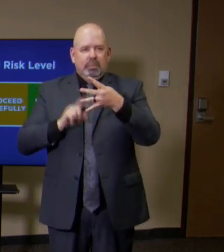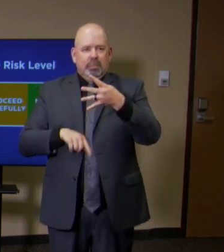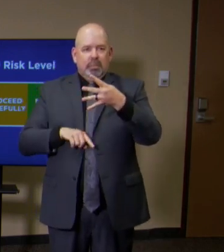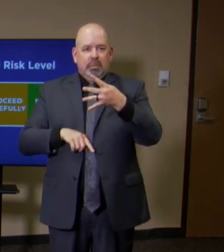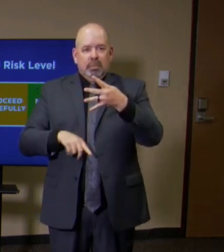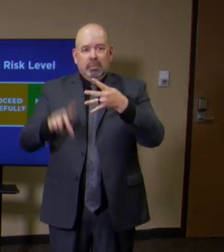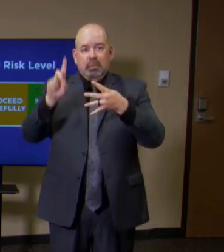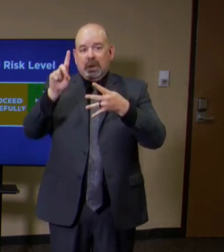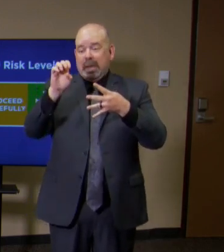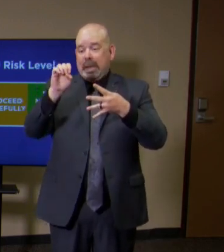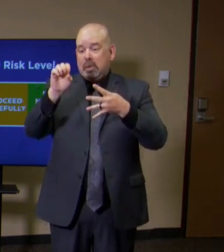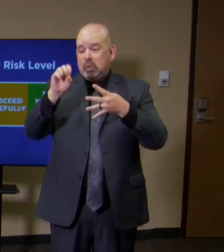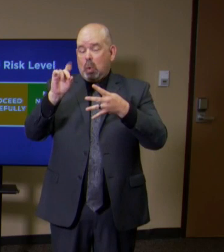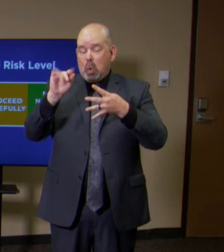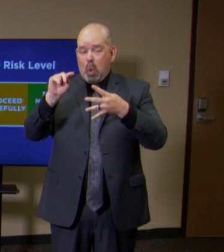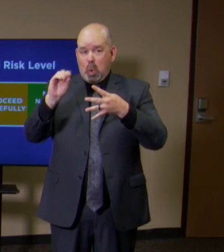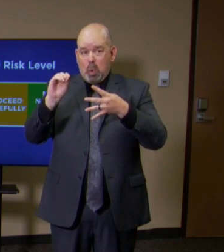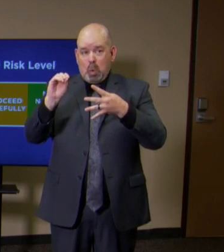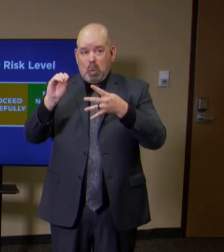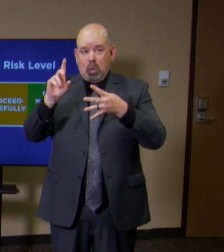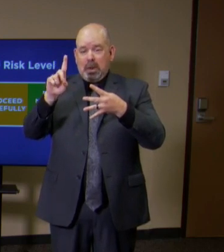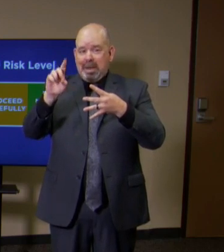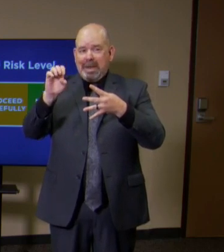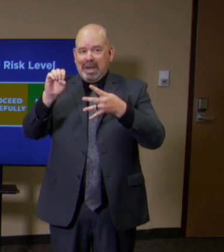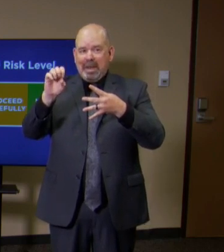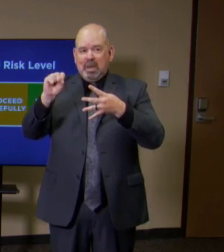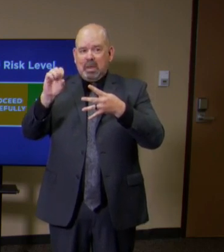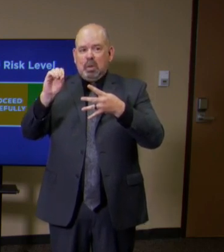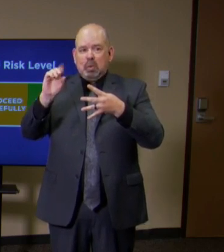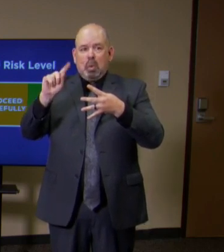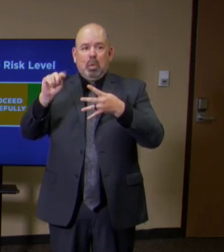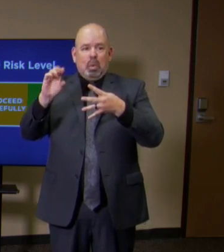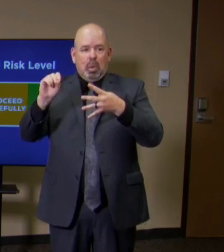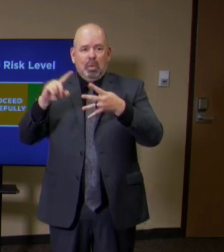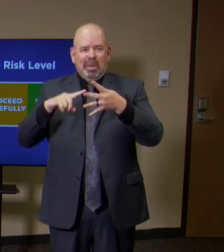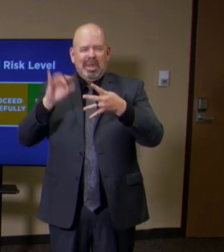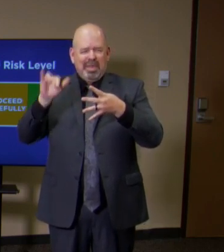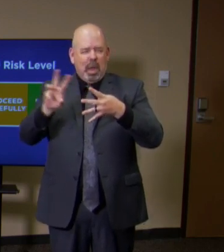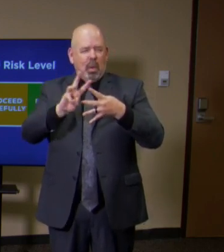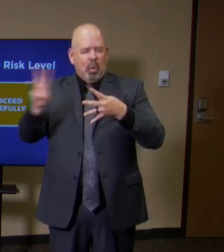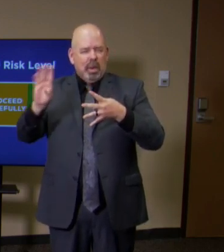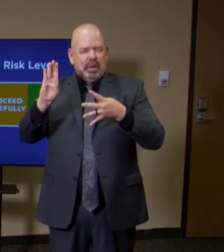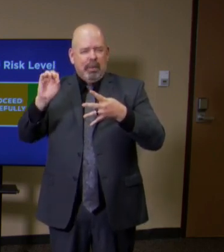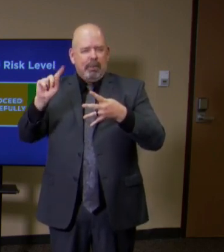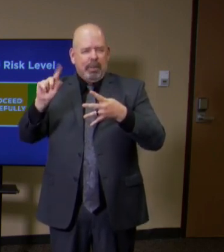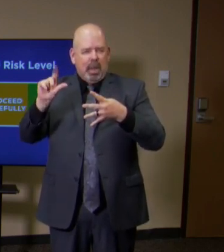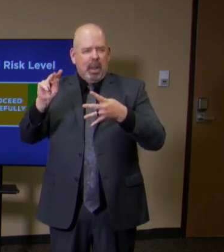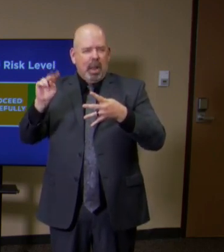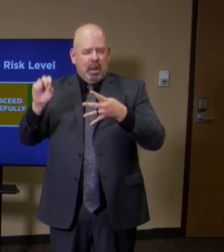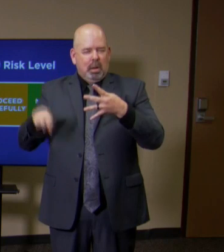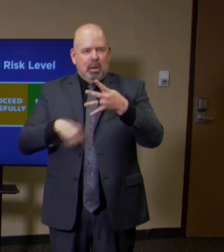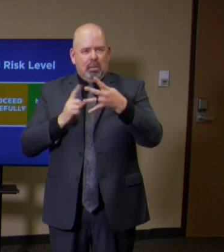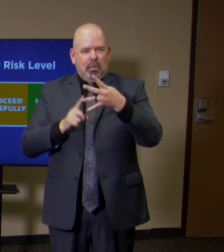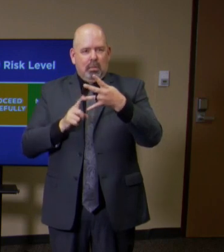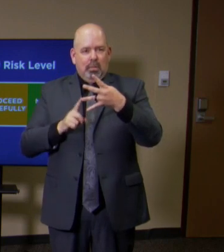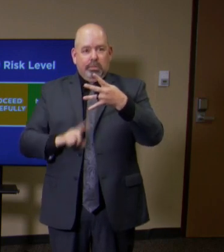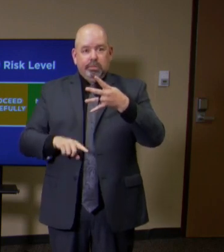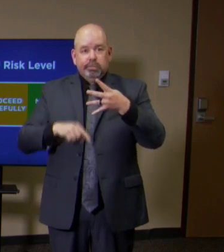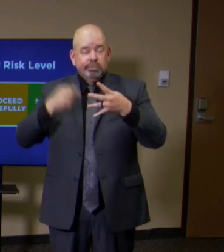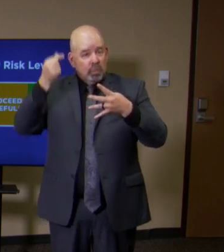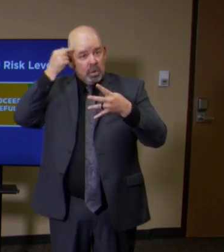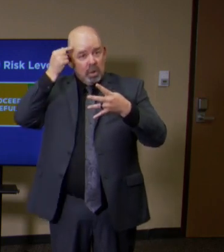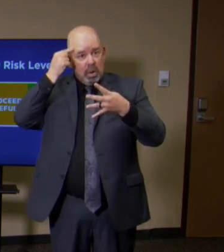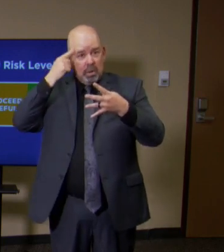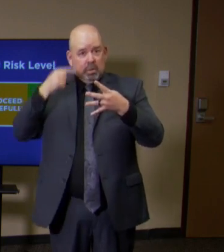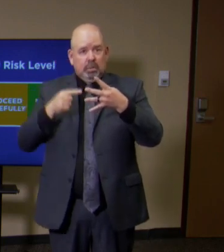Walmart, which is 951 West Beltline, one at one of the Garland Walmarts at